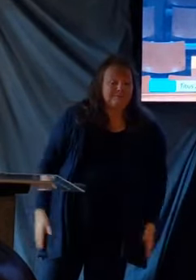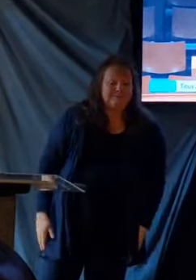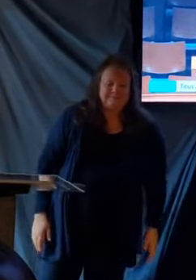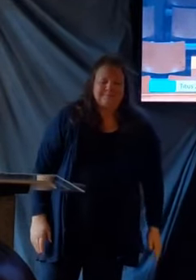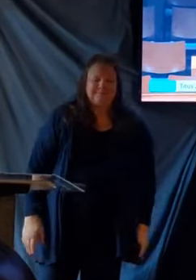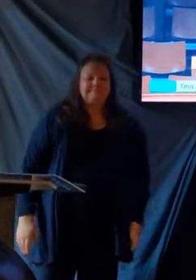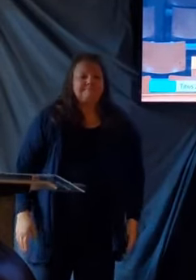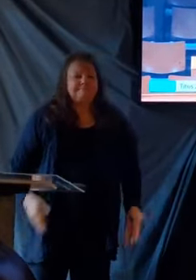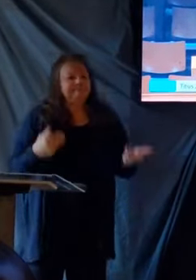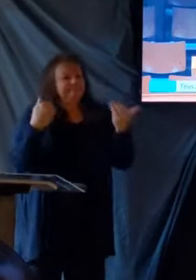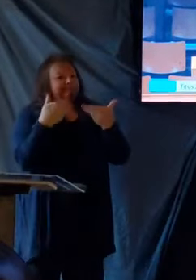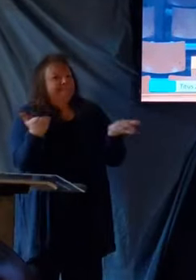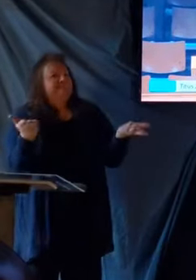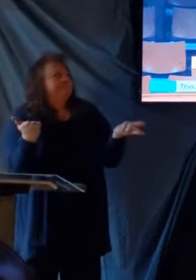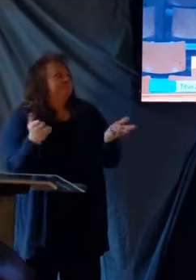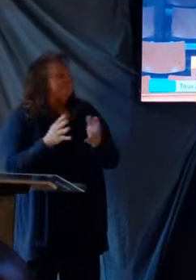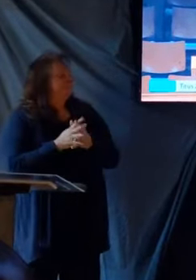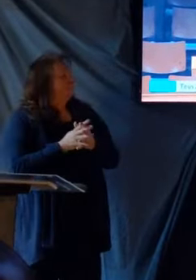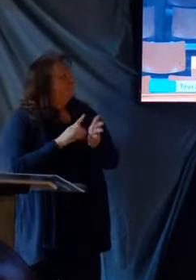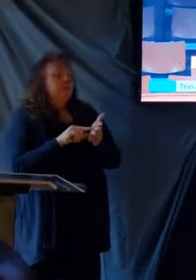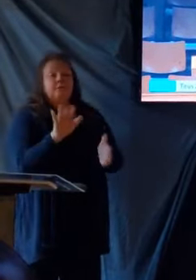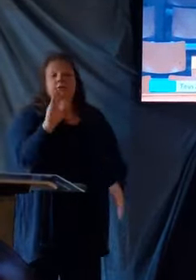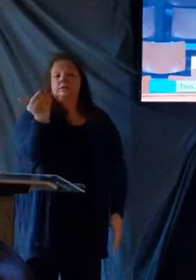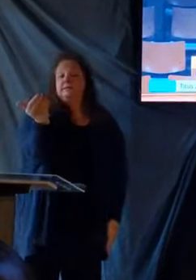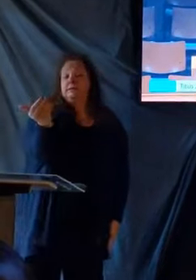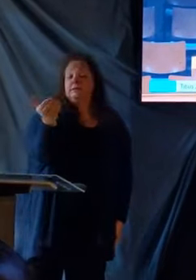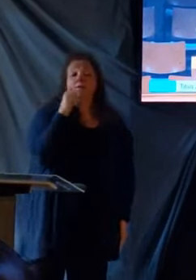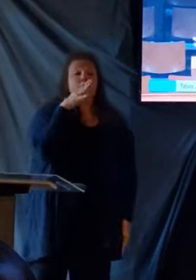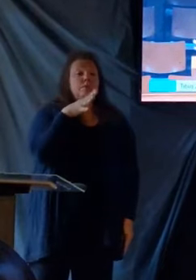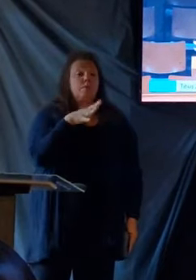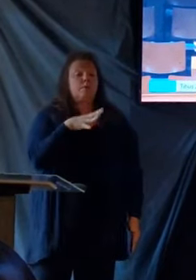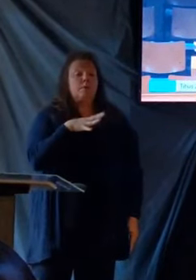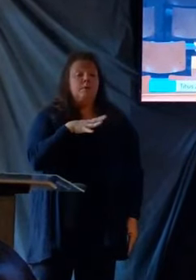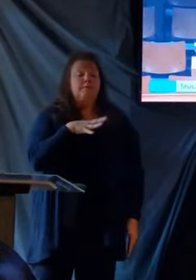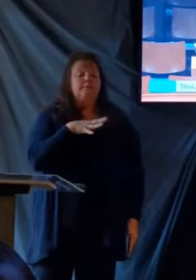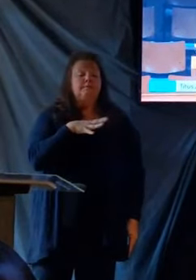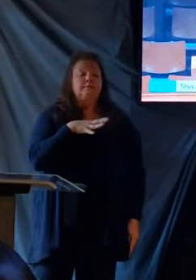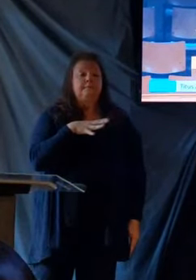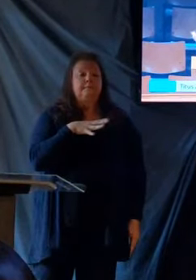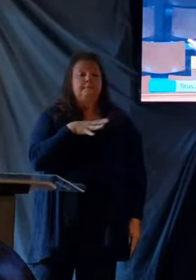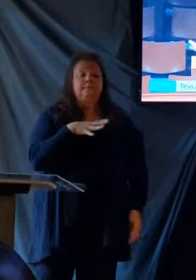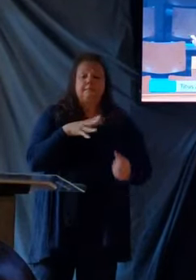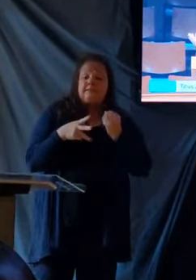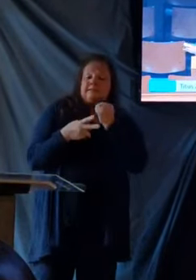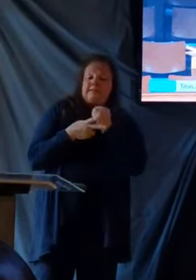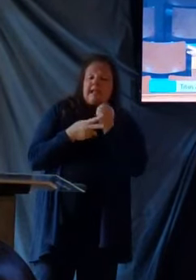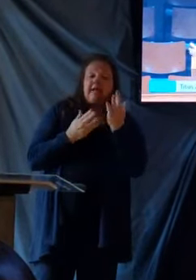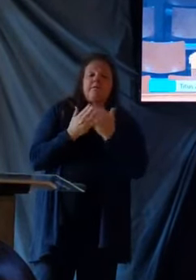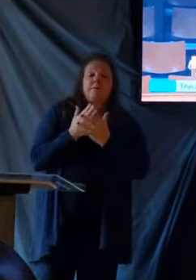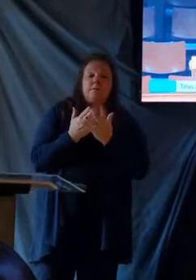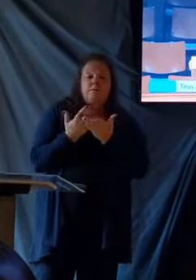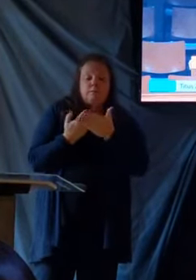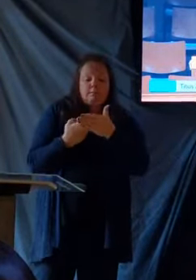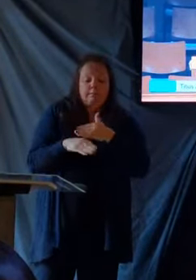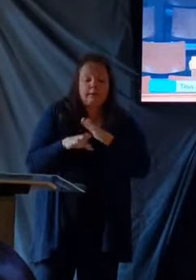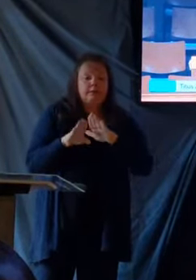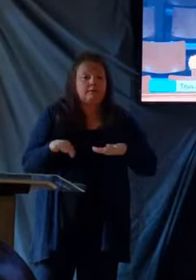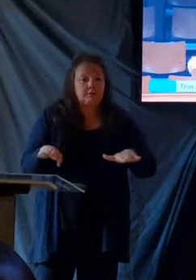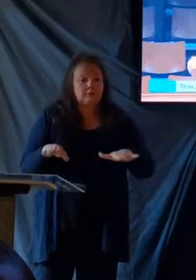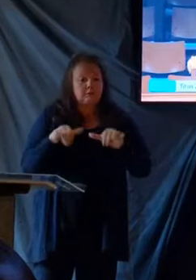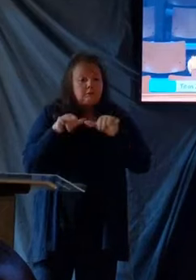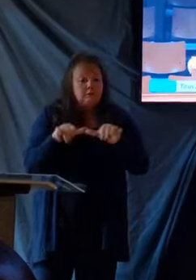this is what it puts. Verse 15, the woman will be preserved, saved through the bearing of children, if